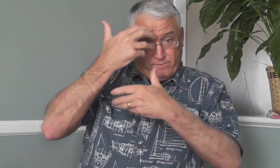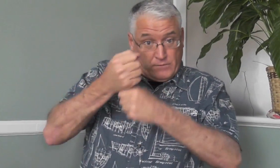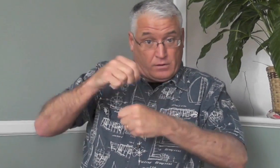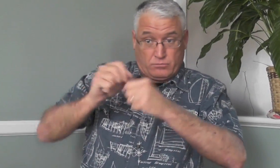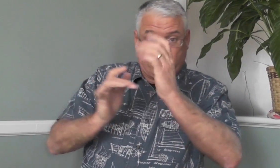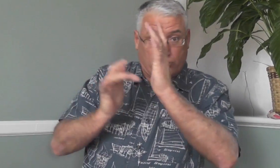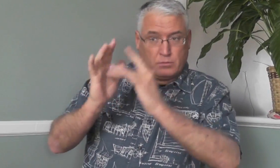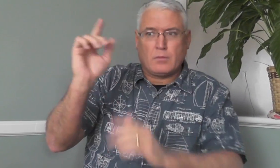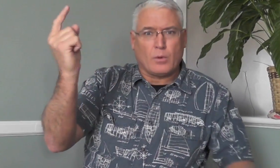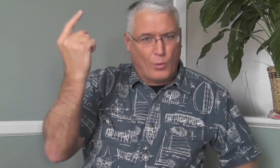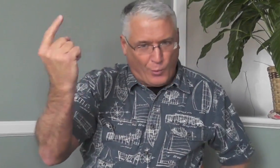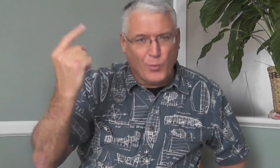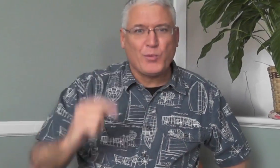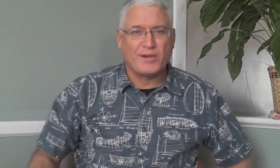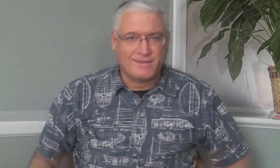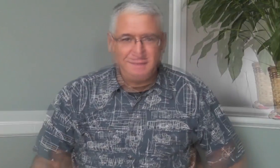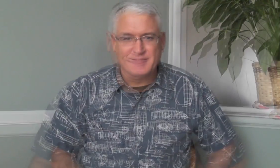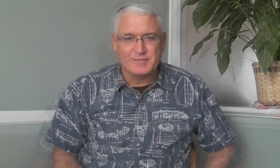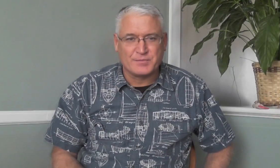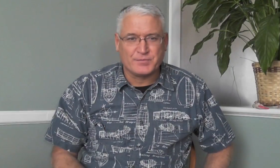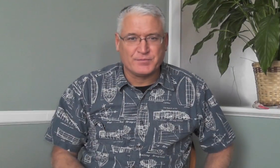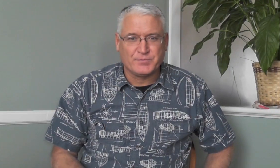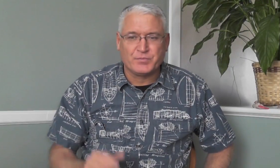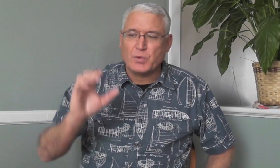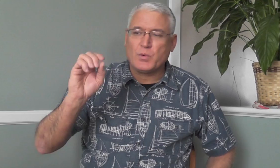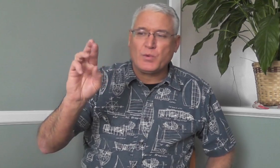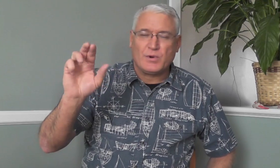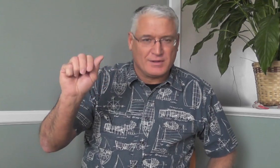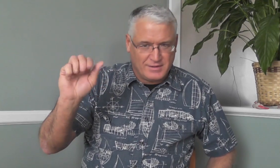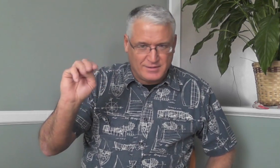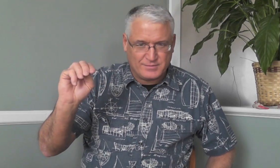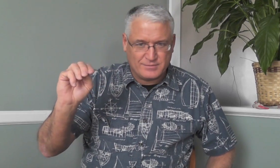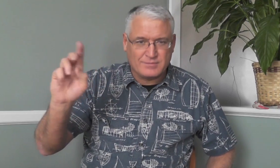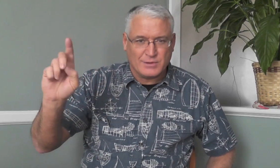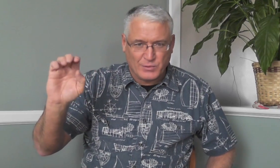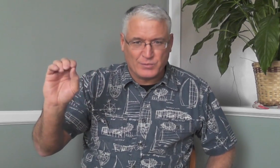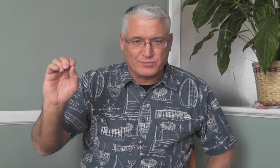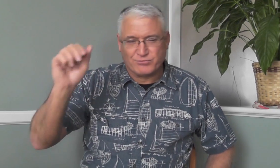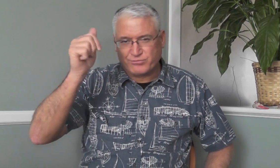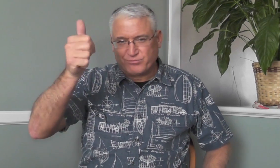those who had faith in him alone. Coram Deo.